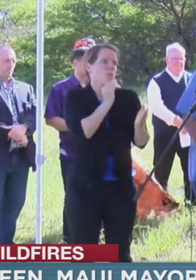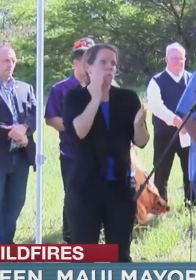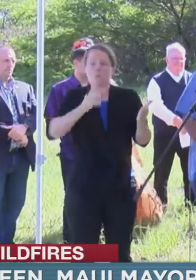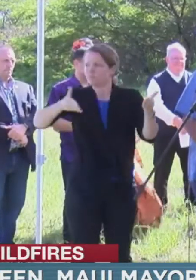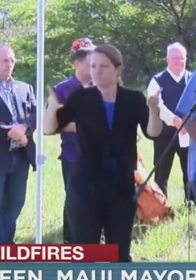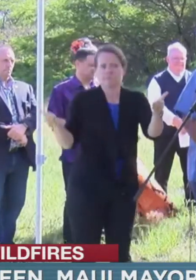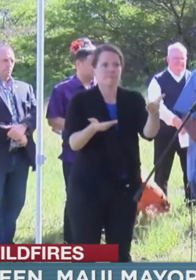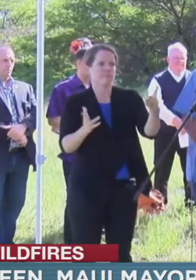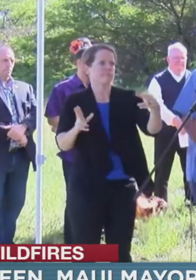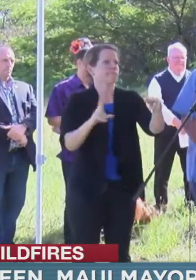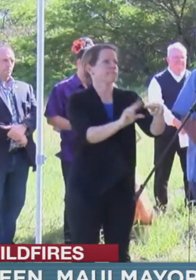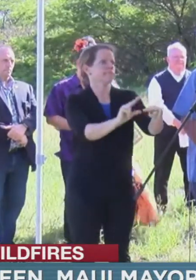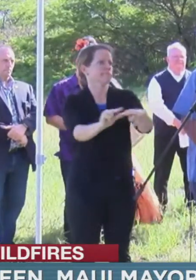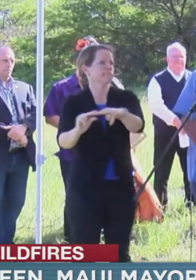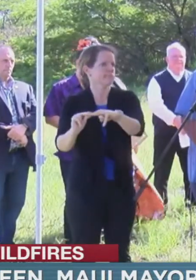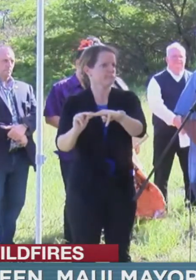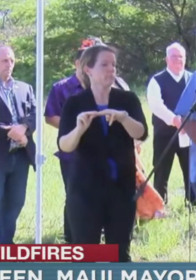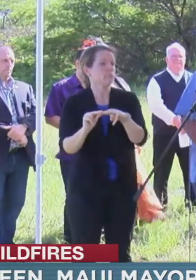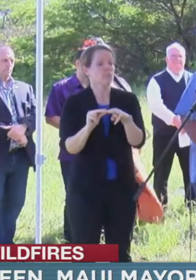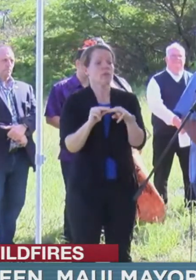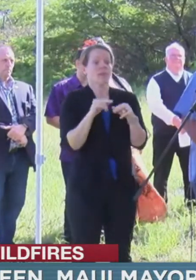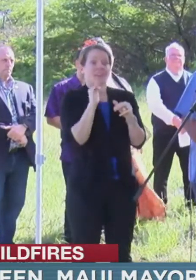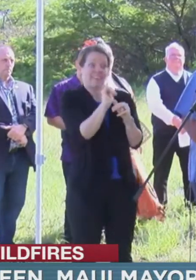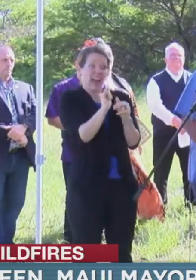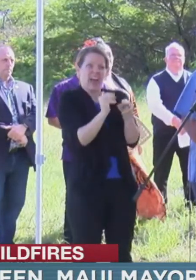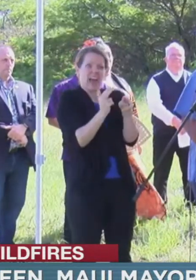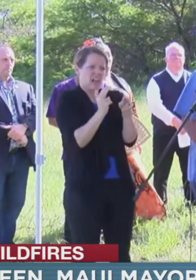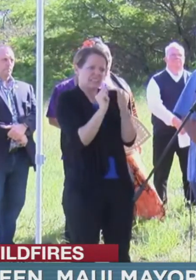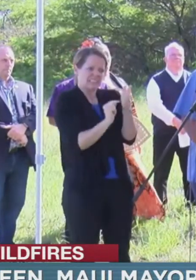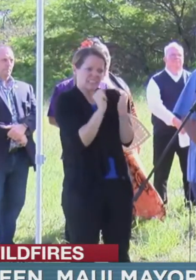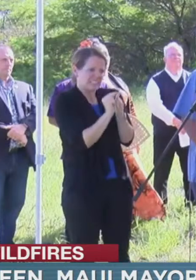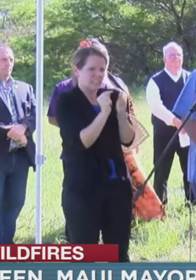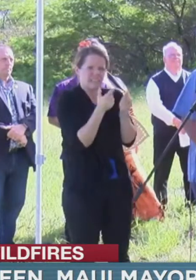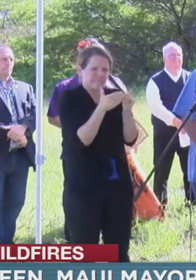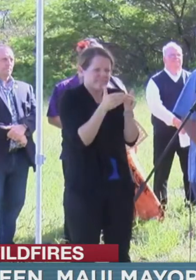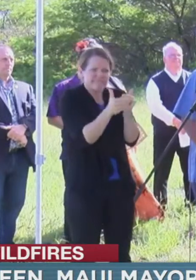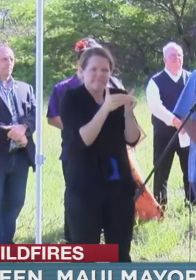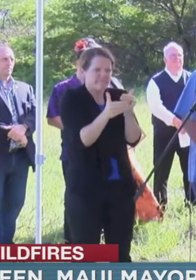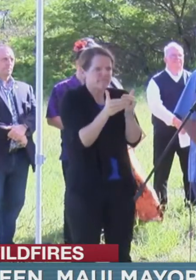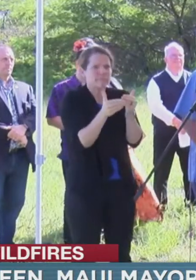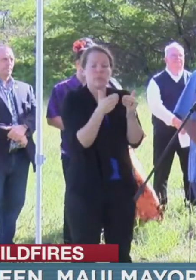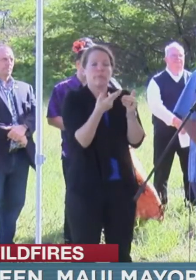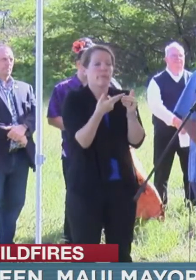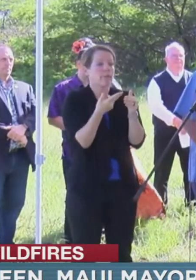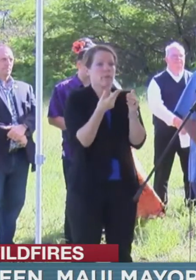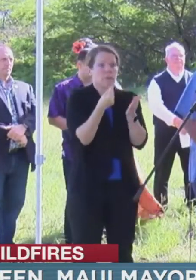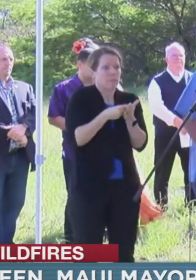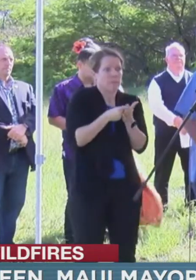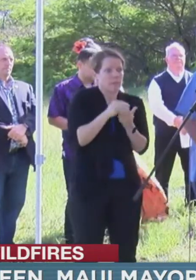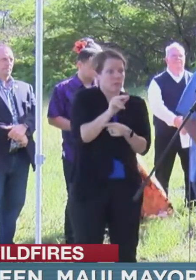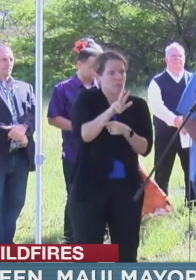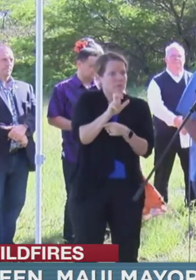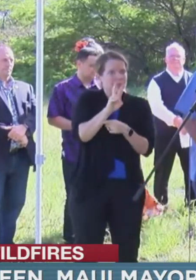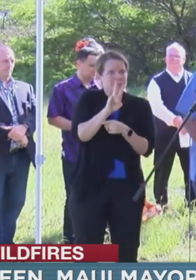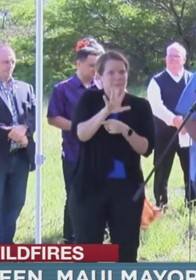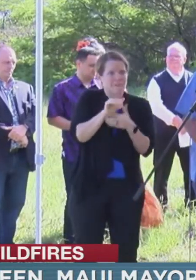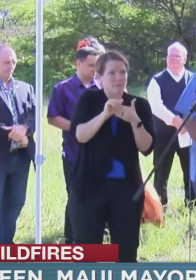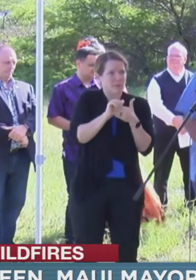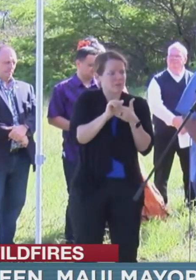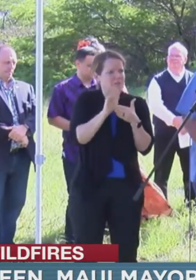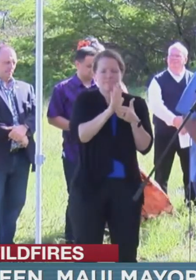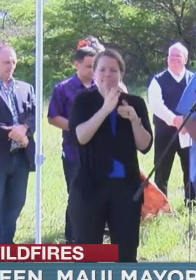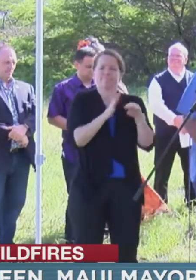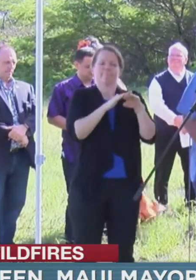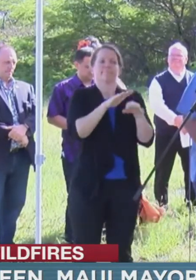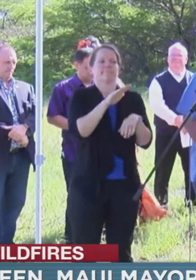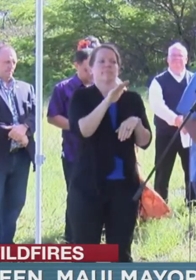more, and it had a little bit too short of a shelf life. And so we increased that to $500 from $375 and up